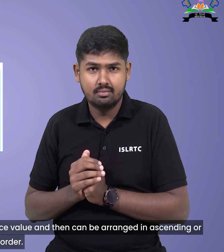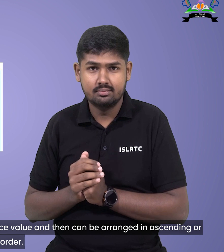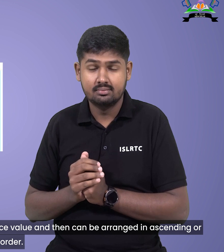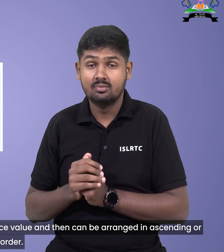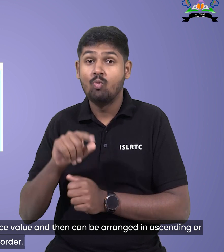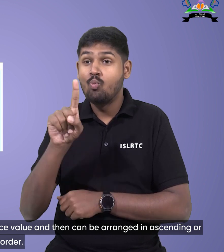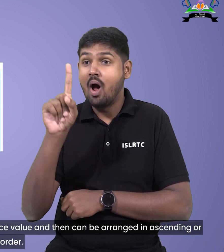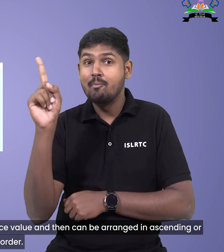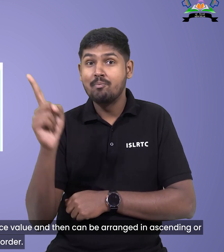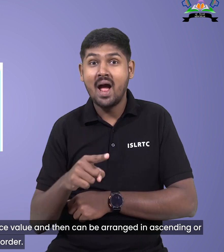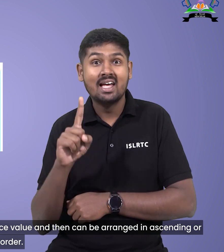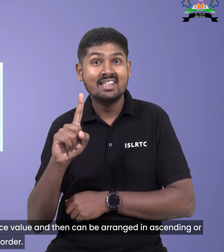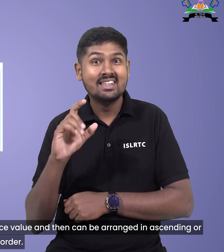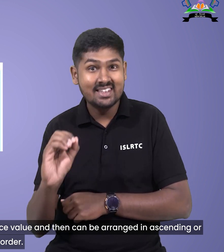order.